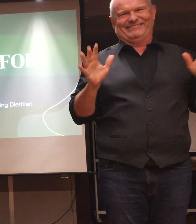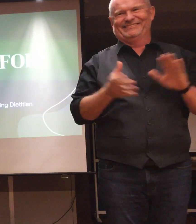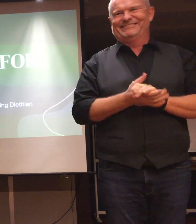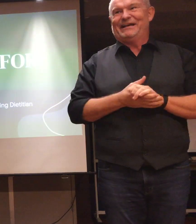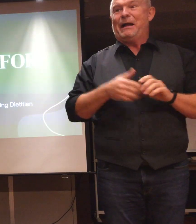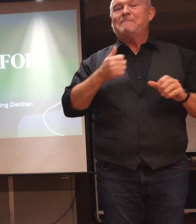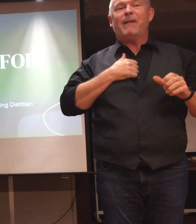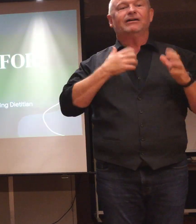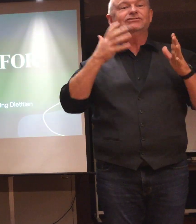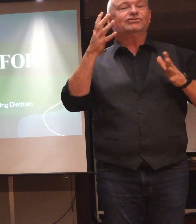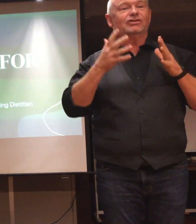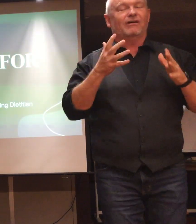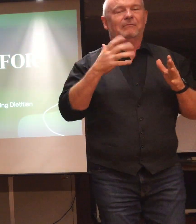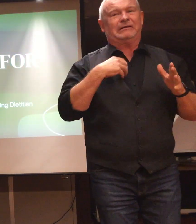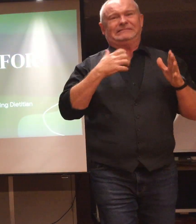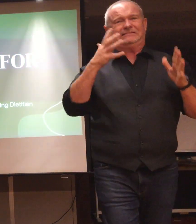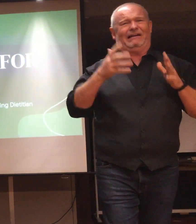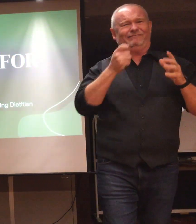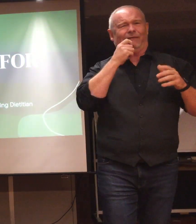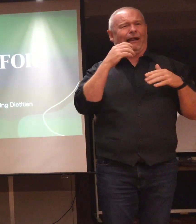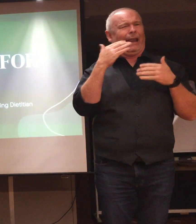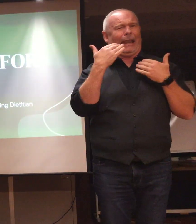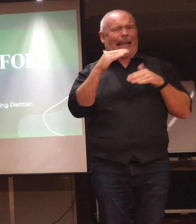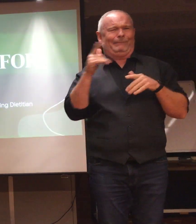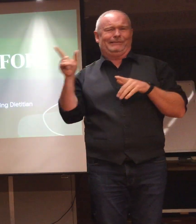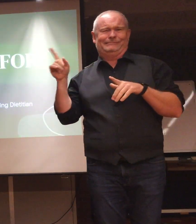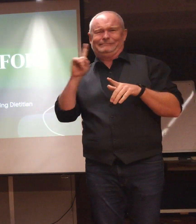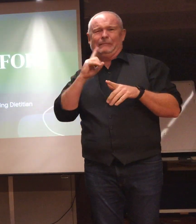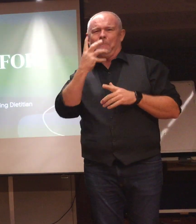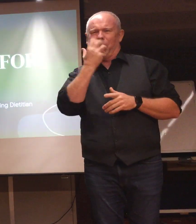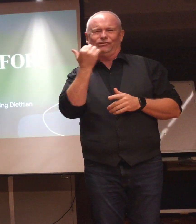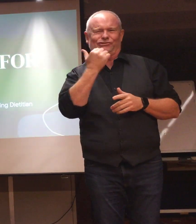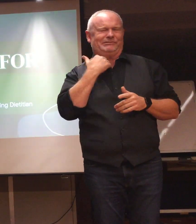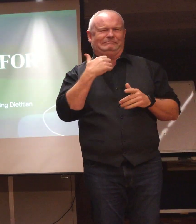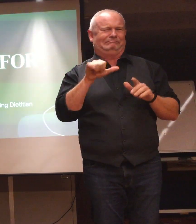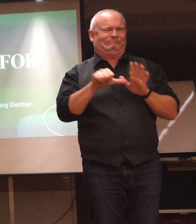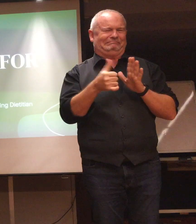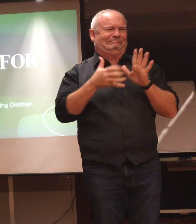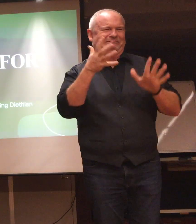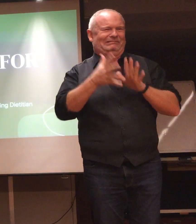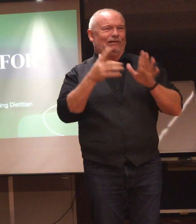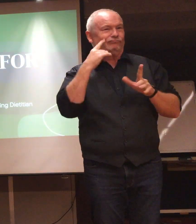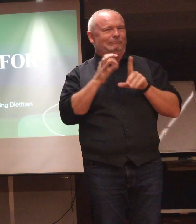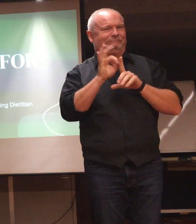My sign is very limited, so I apologize.